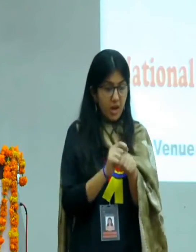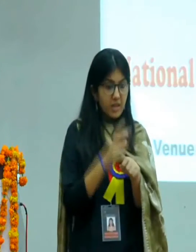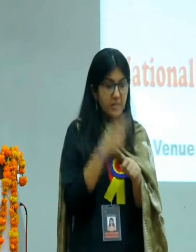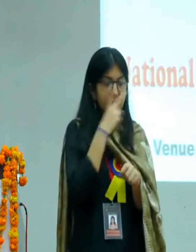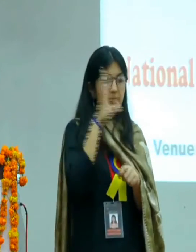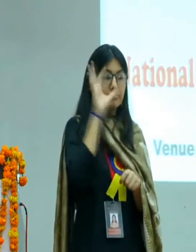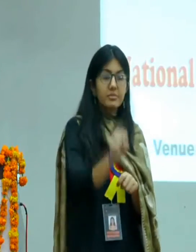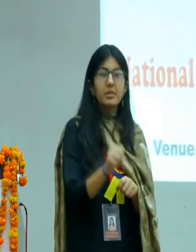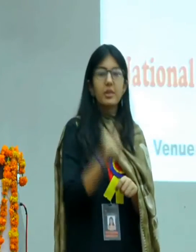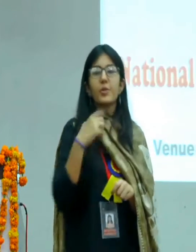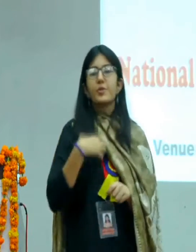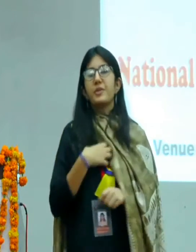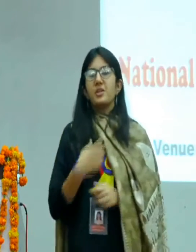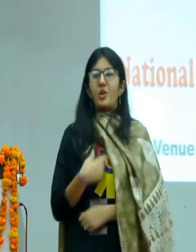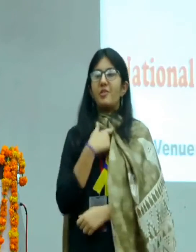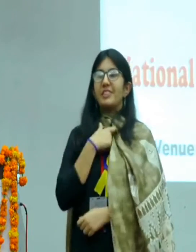recognition.